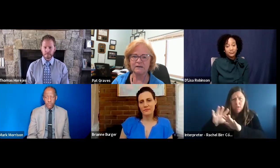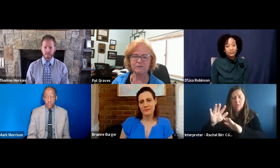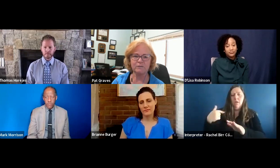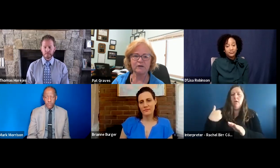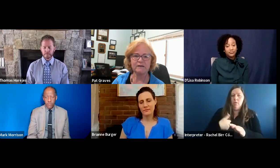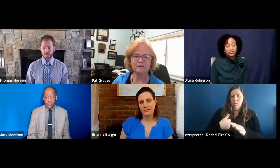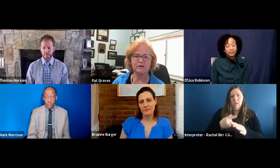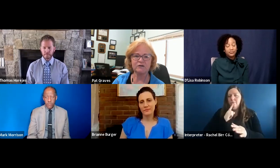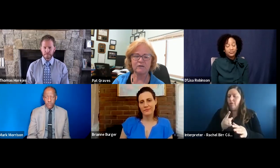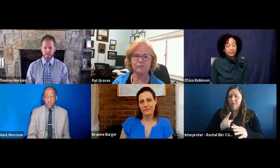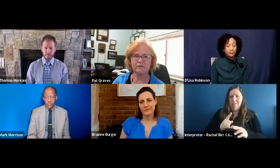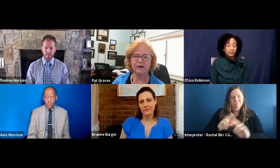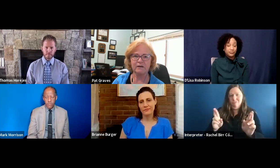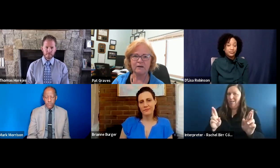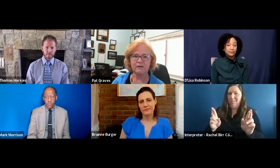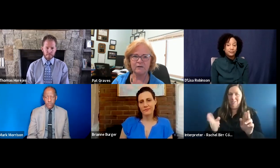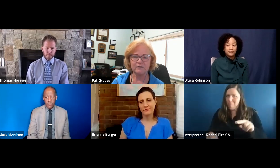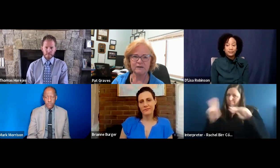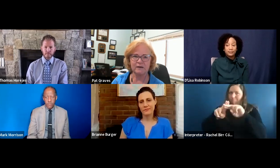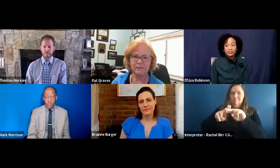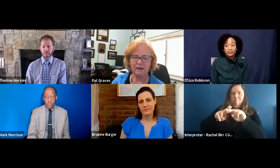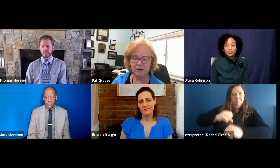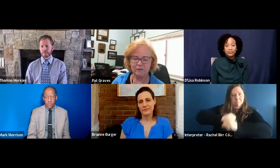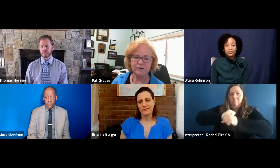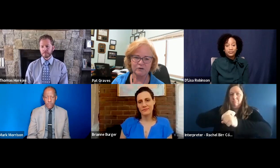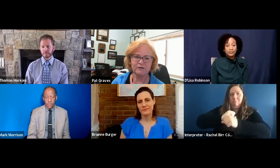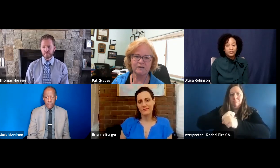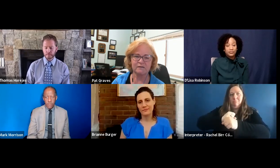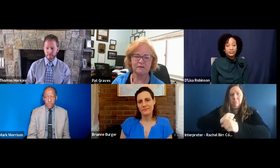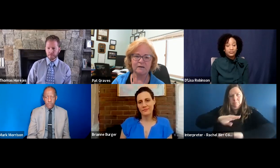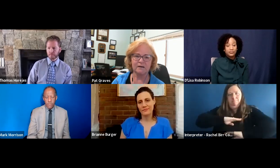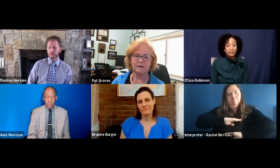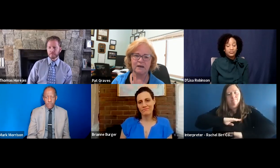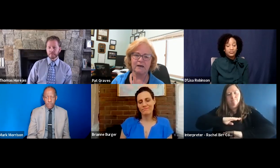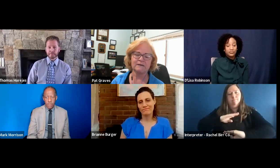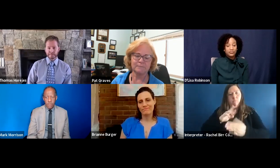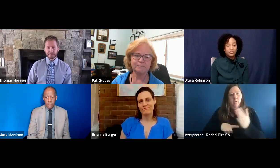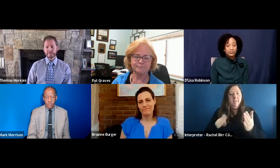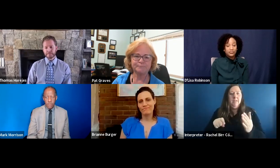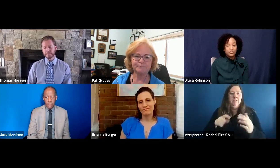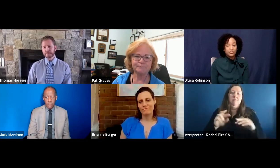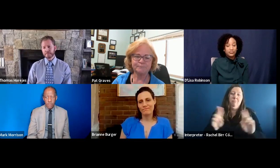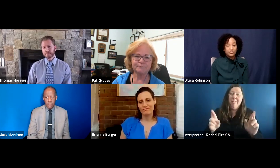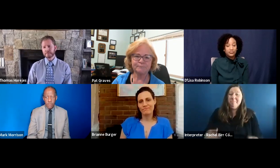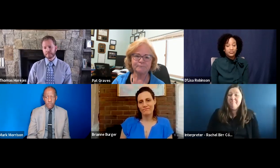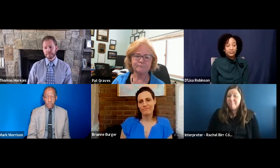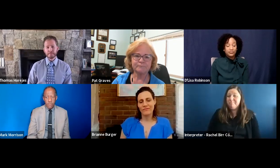definitely stepped to the plate to make sure that we've got those and other measures in hand.